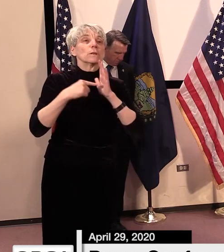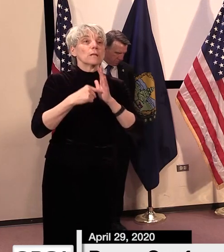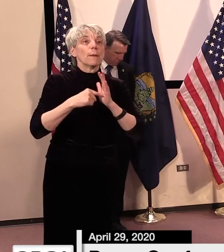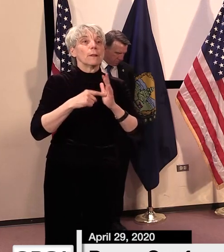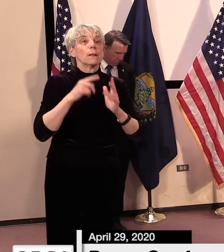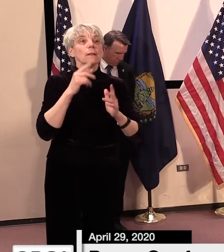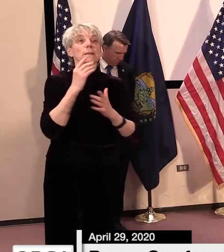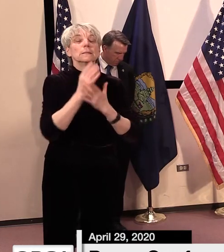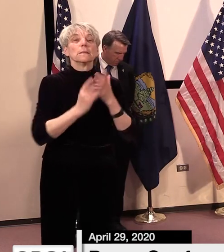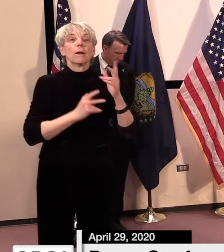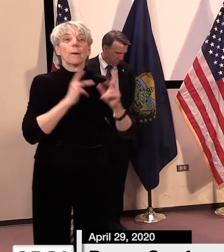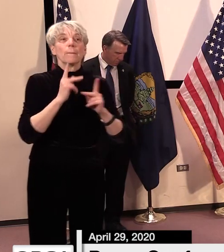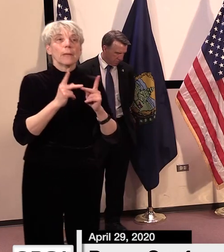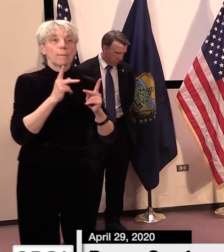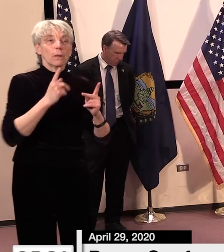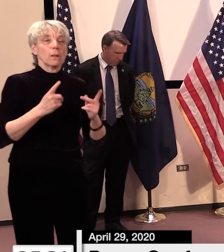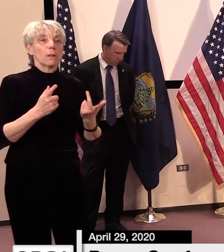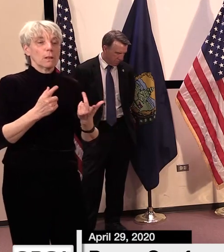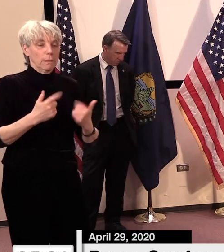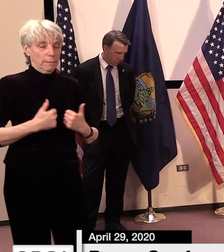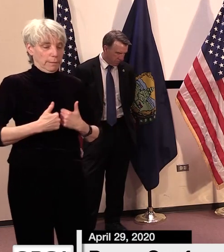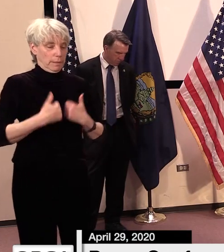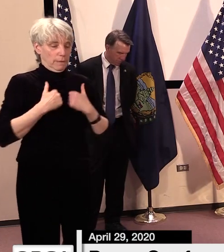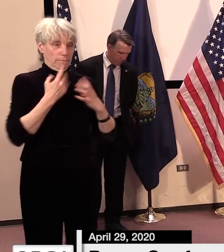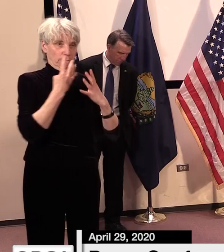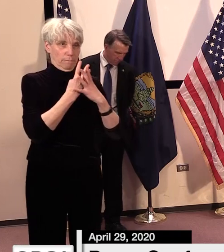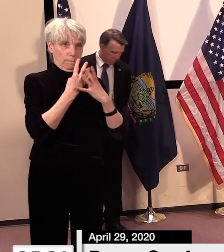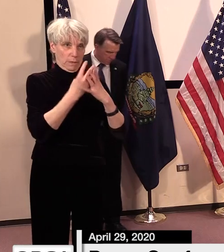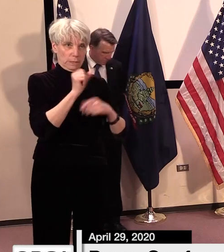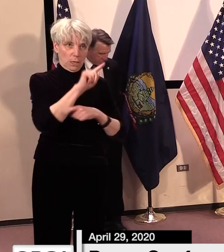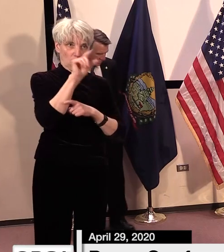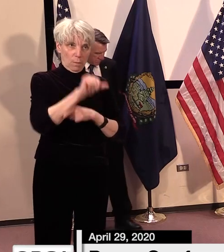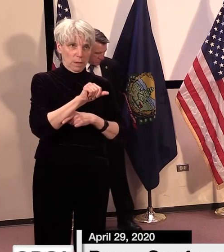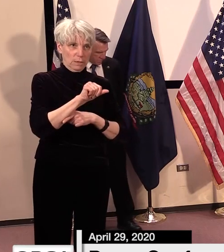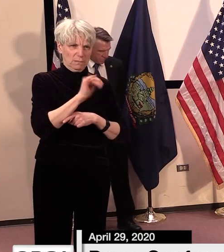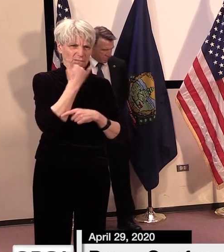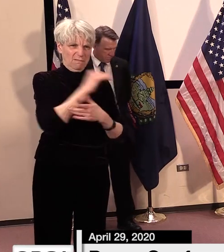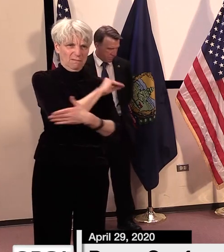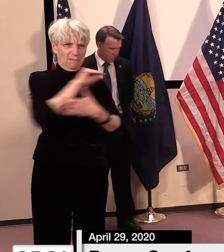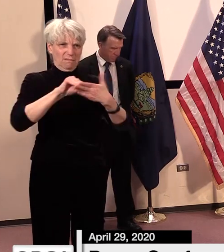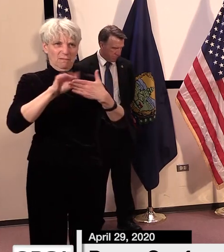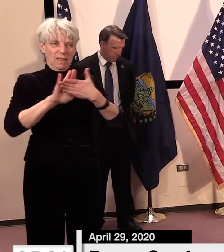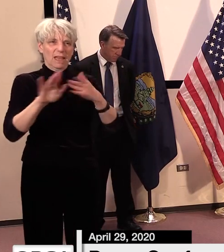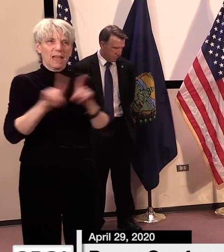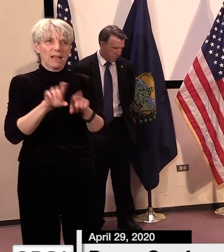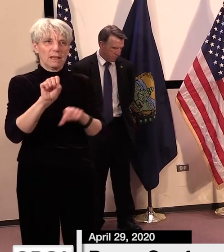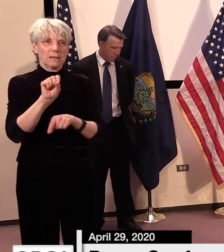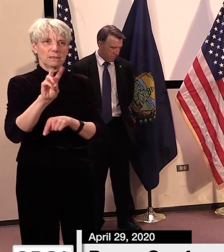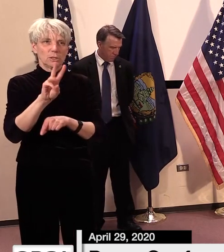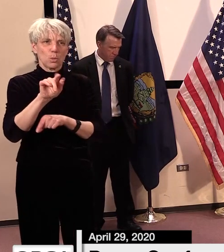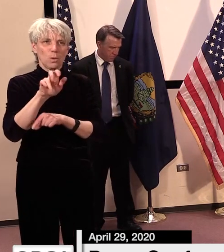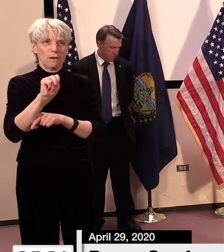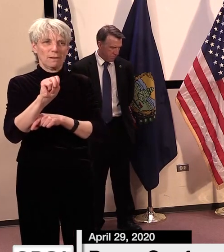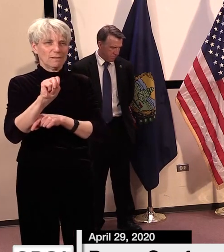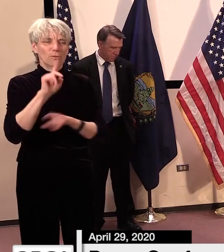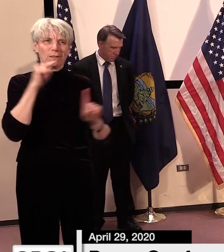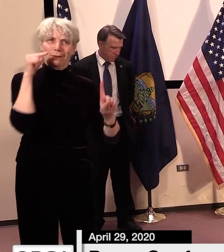That's not the proper town. It should be St. Albans. We're looking at other things. We're also looking at how we can